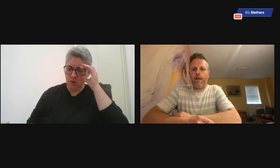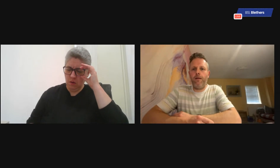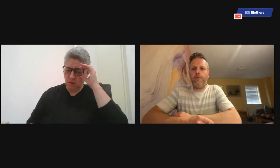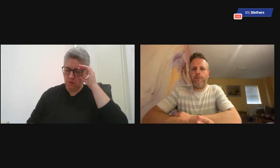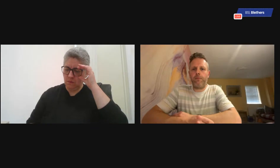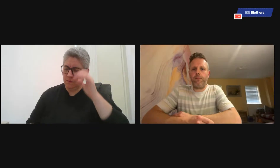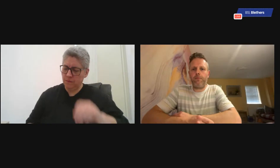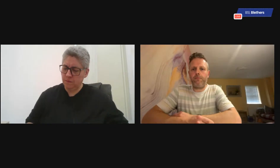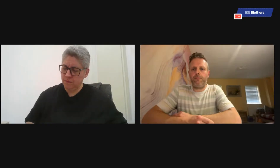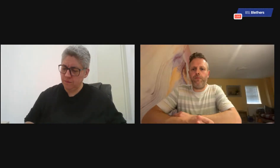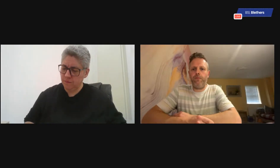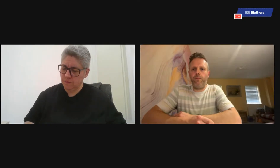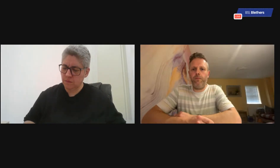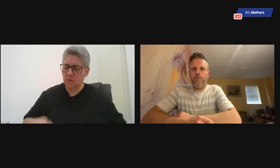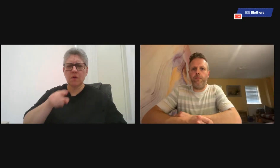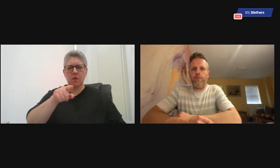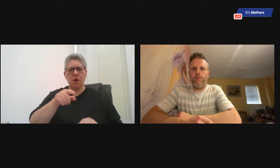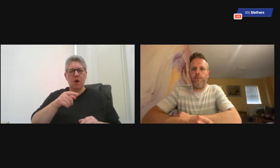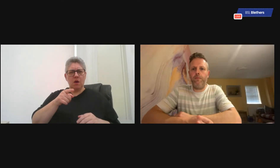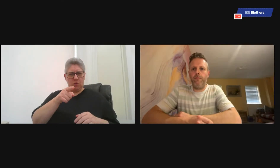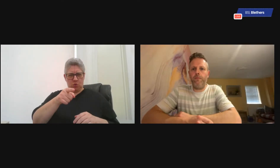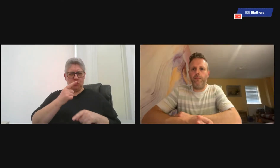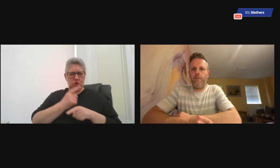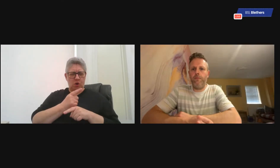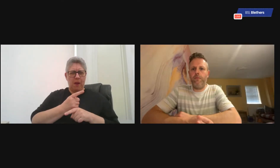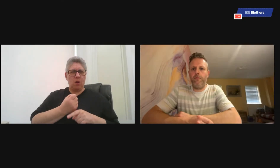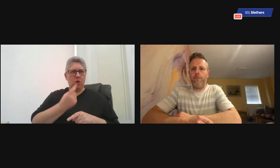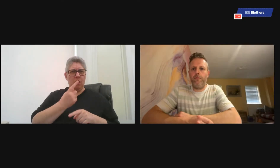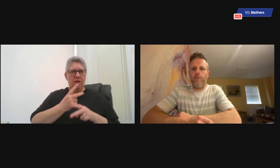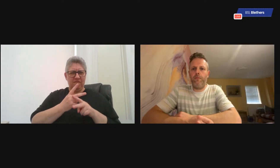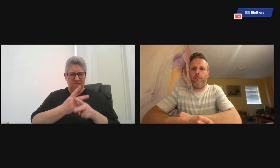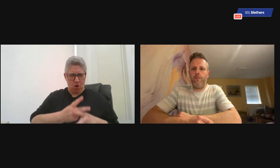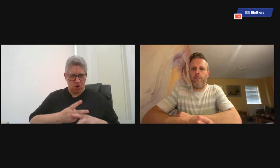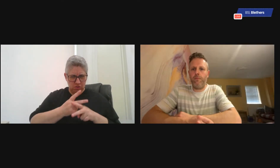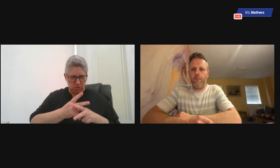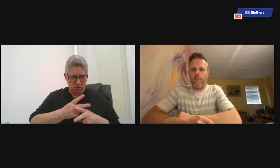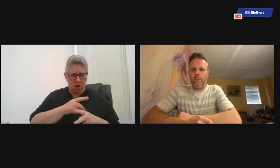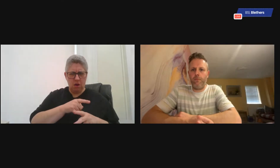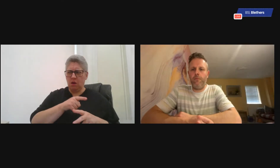great. Okay, then let me move on to another question.